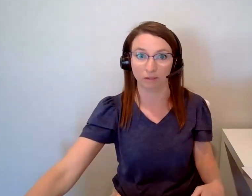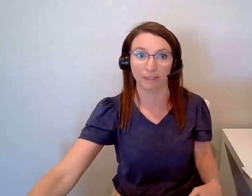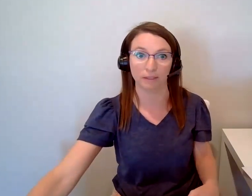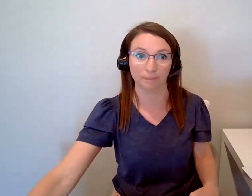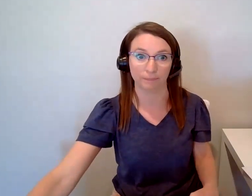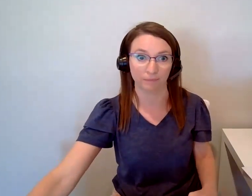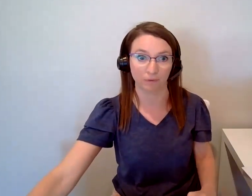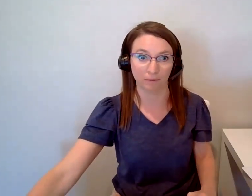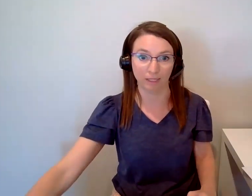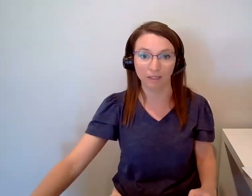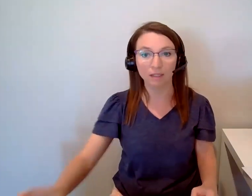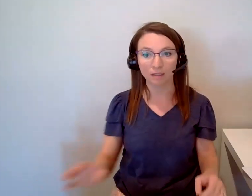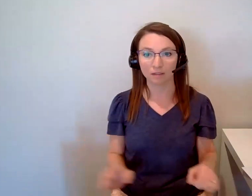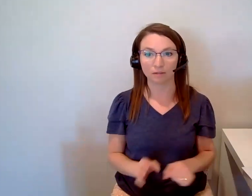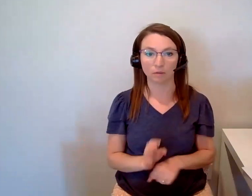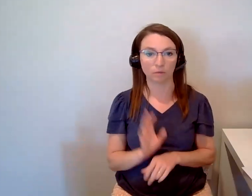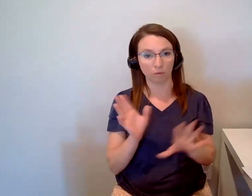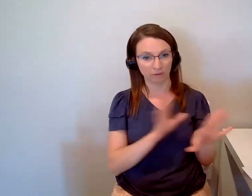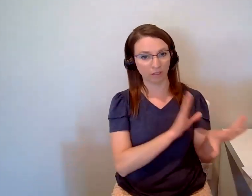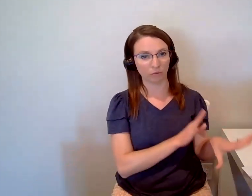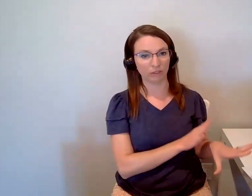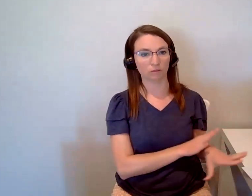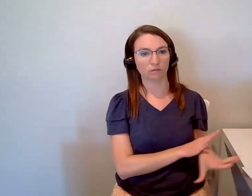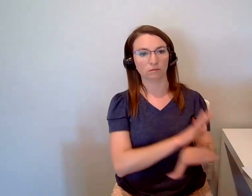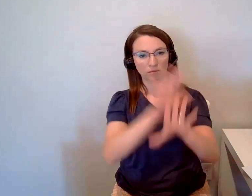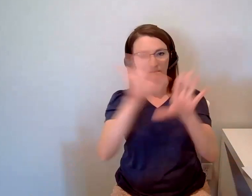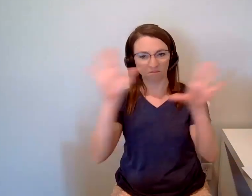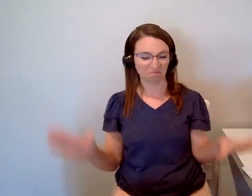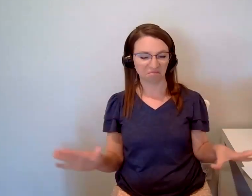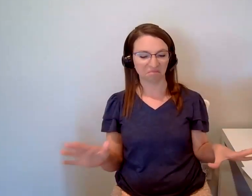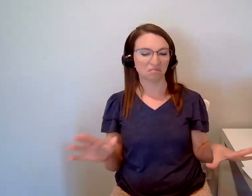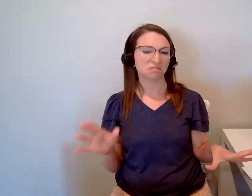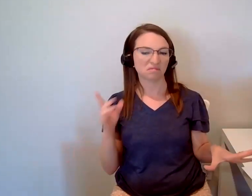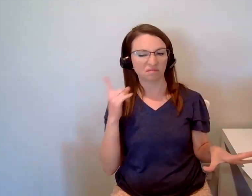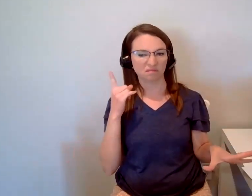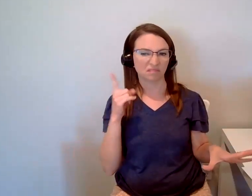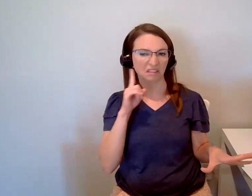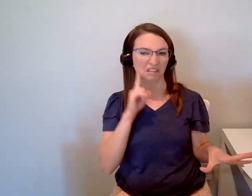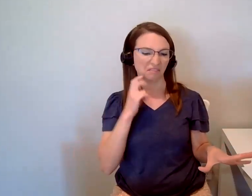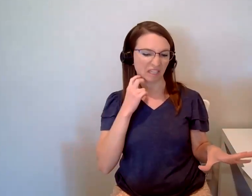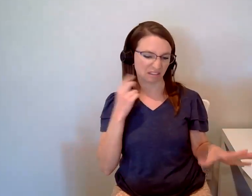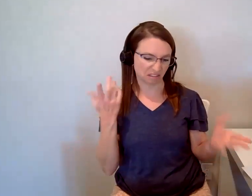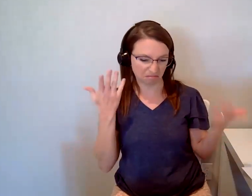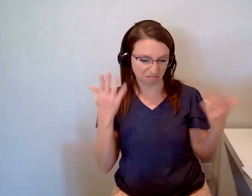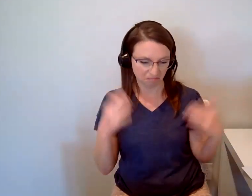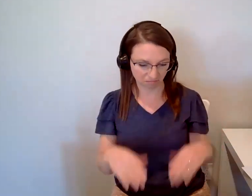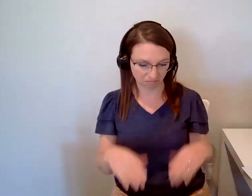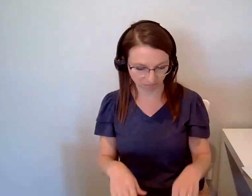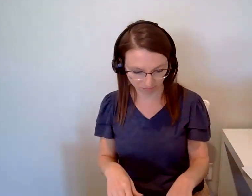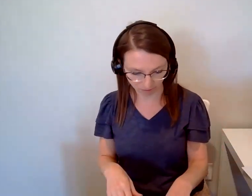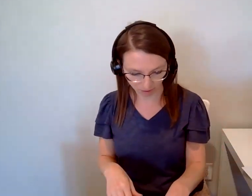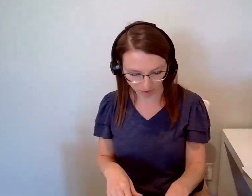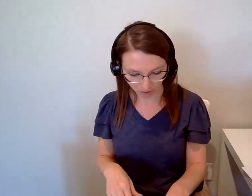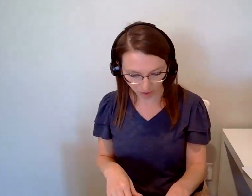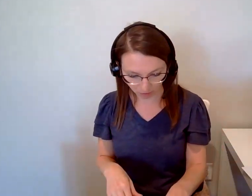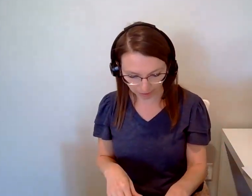about it. Okay. So no, it's not regional. Deaf accent. All right.